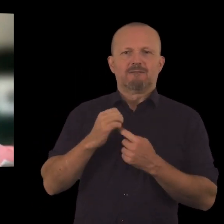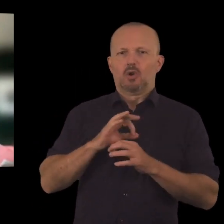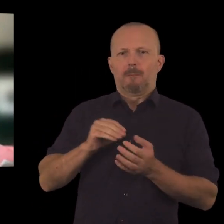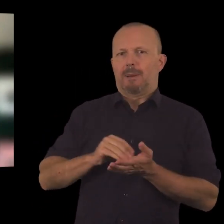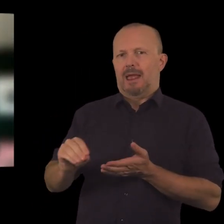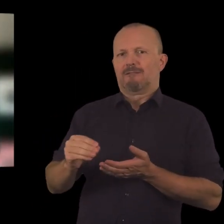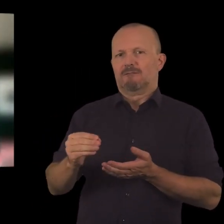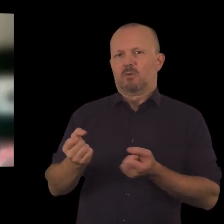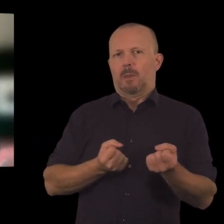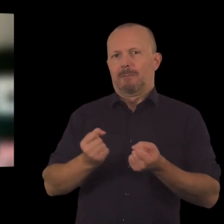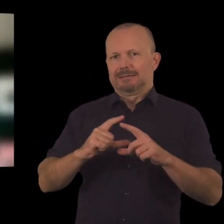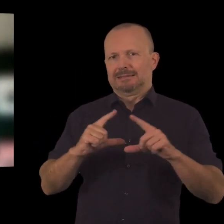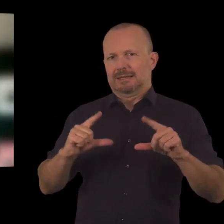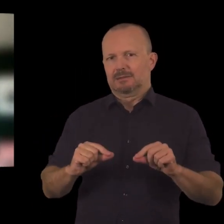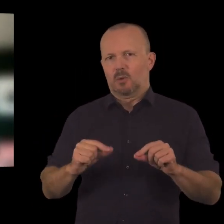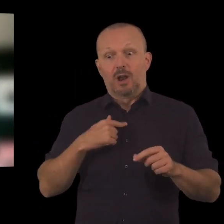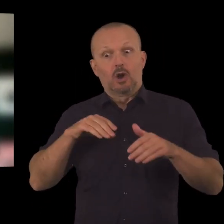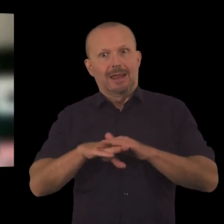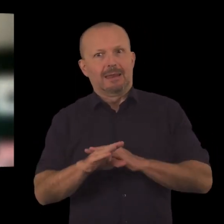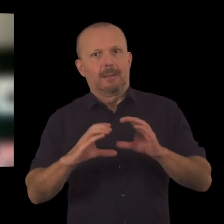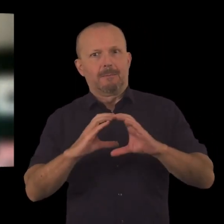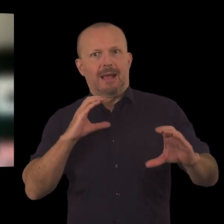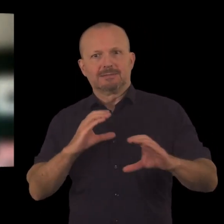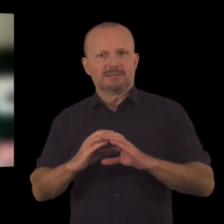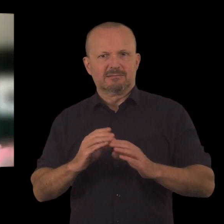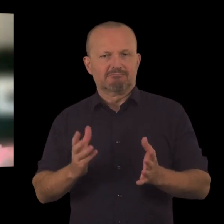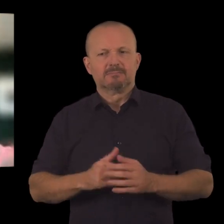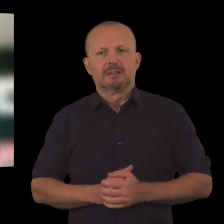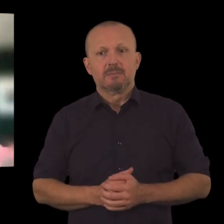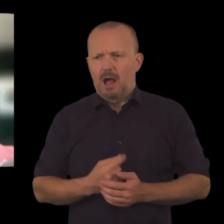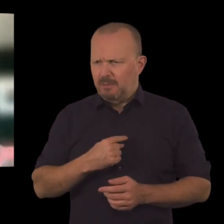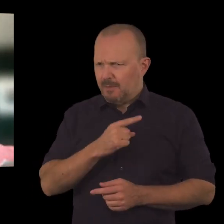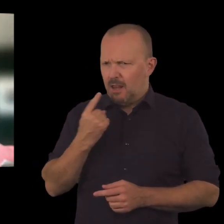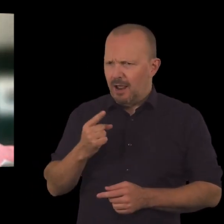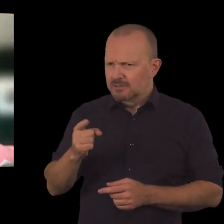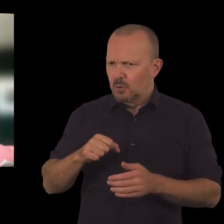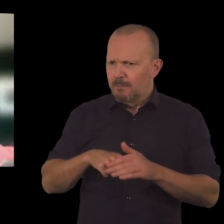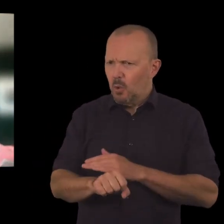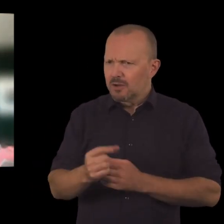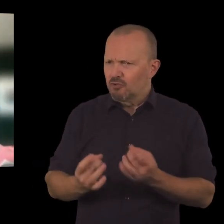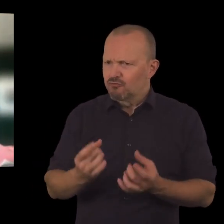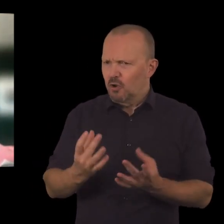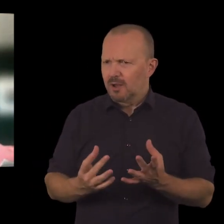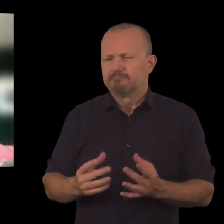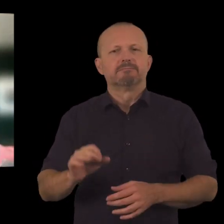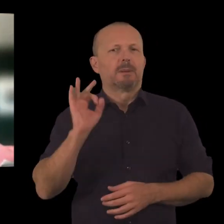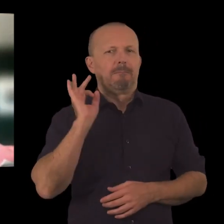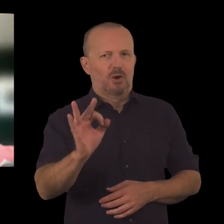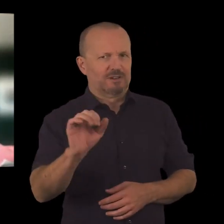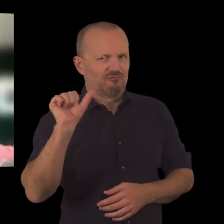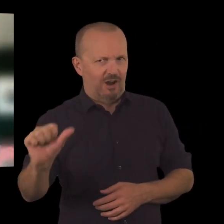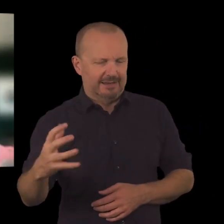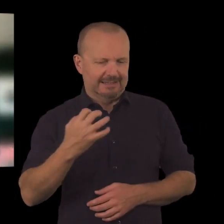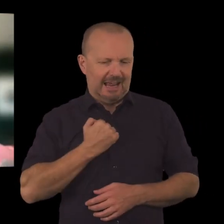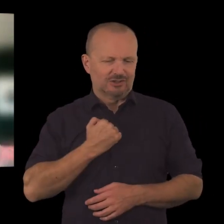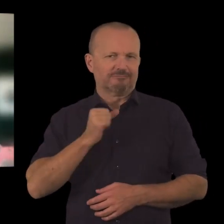got a brother, and I was once almost arrested for not paying a bus ticket